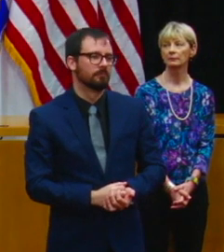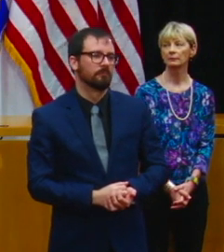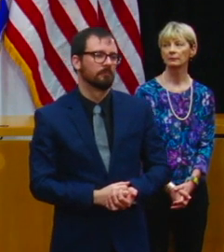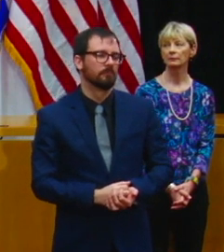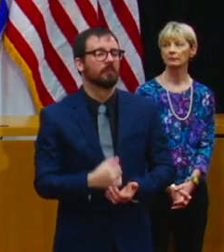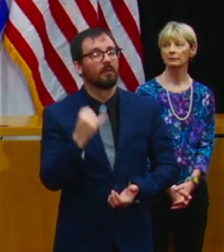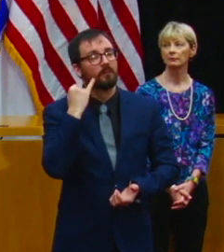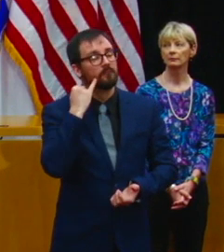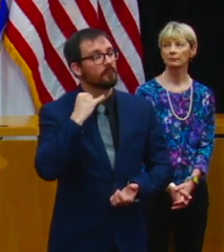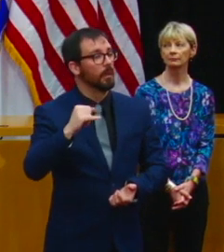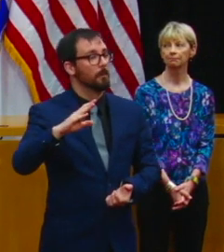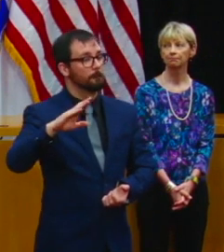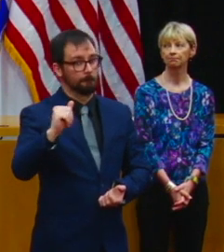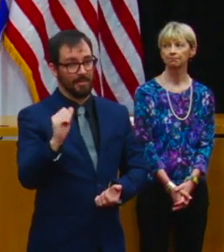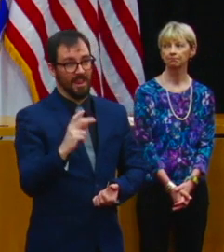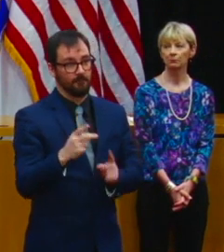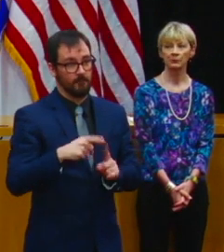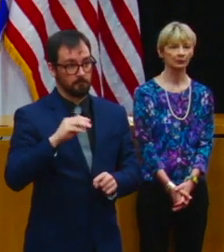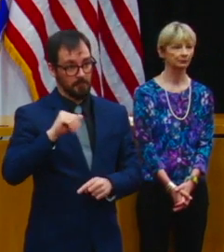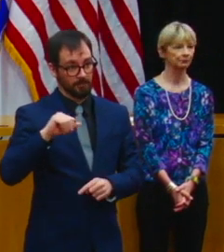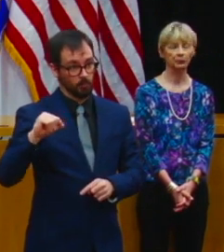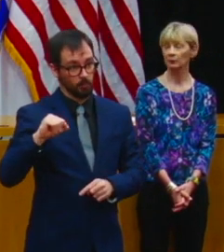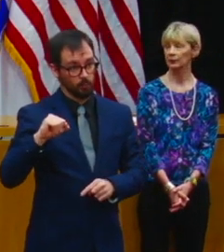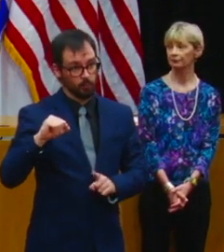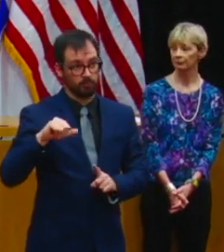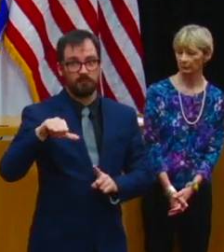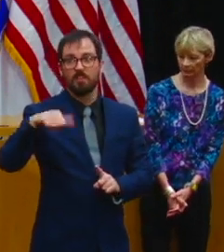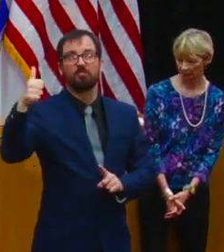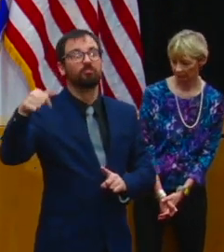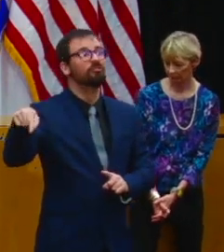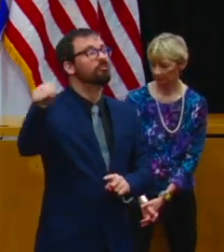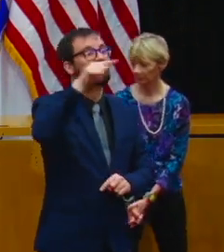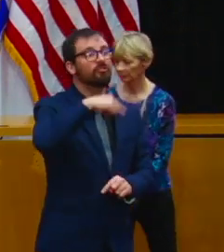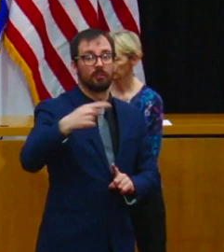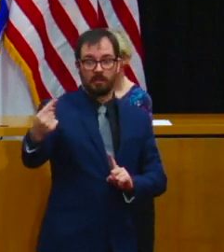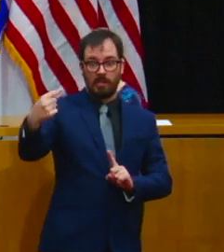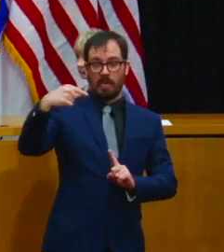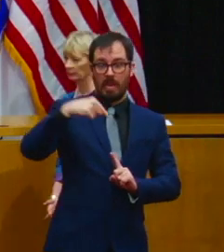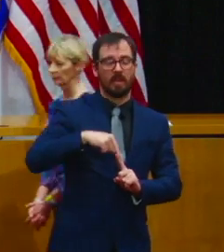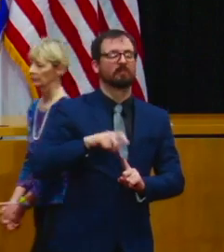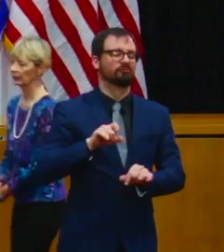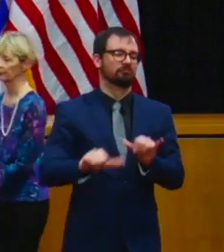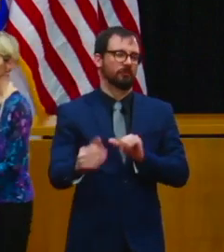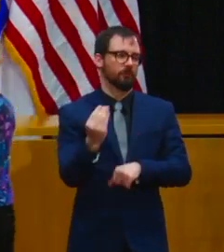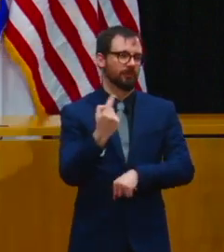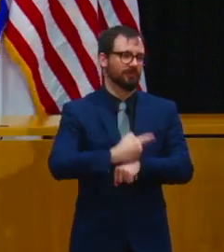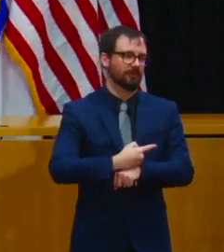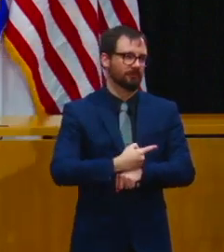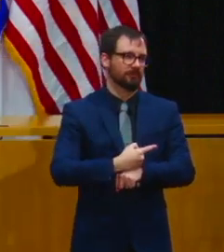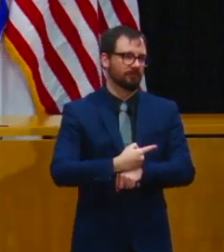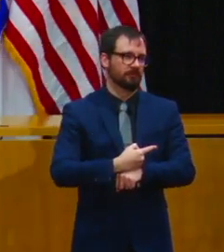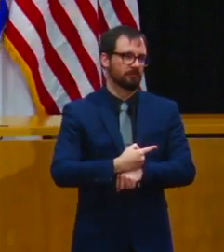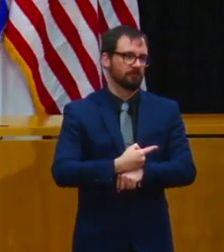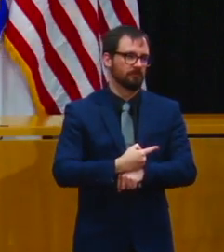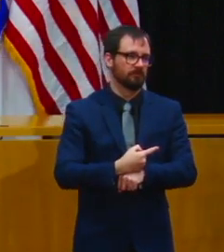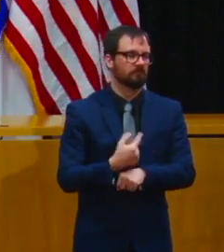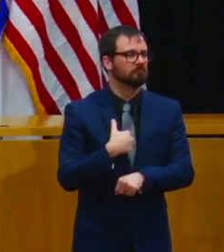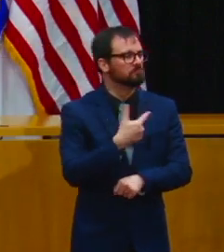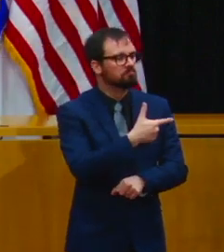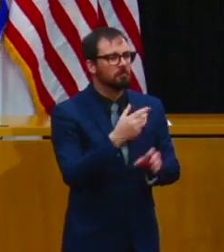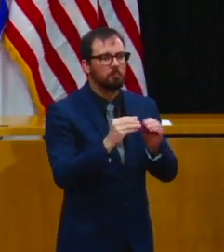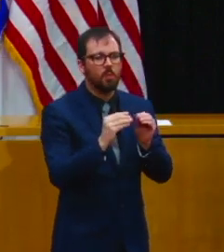2 weeks self-quarantining. Why don't you talk a little bit about the stuff we've been doing to set up tracing and tracking?